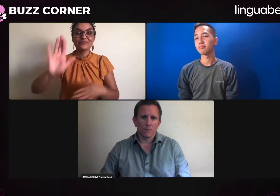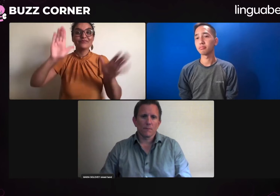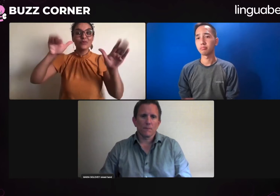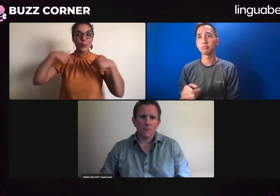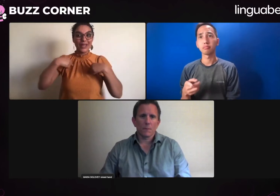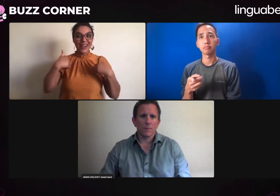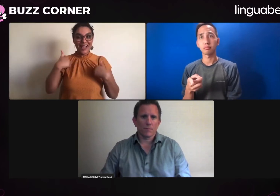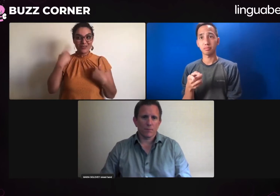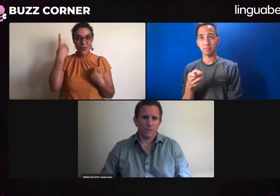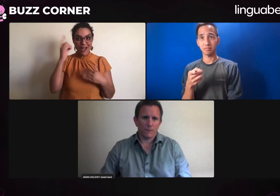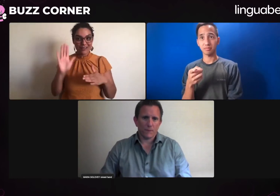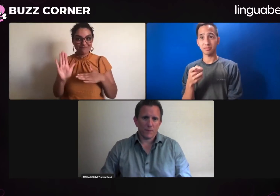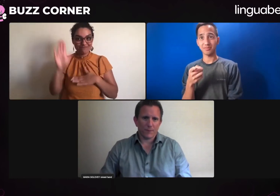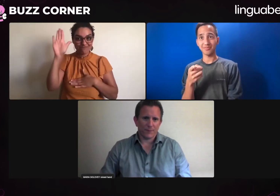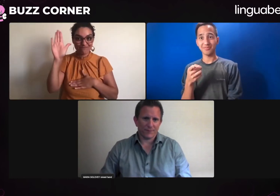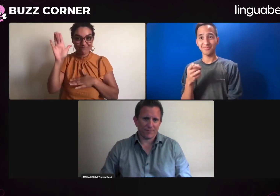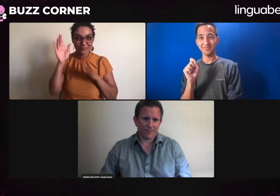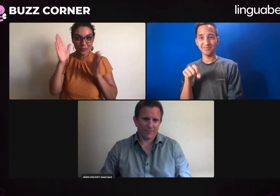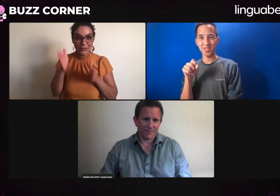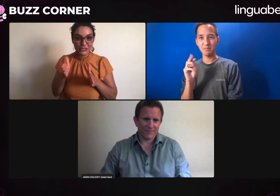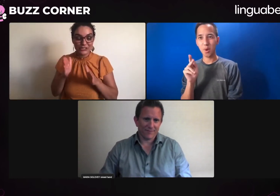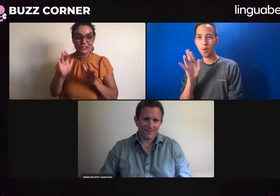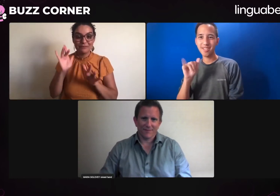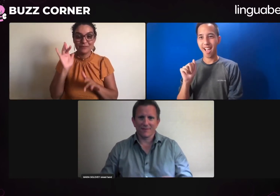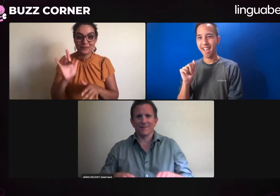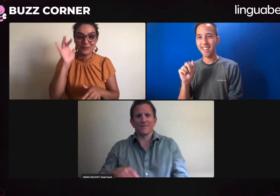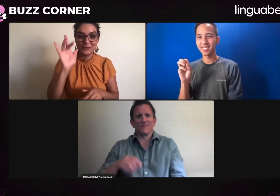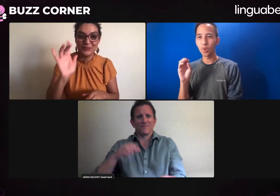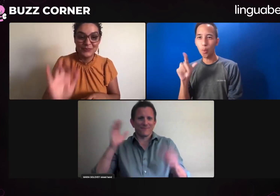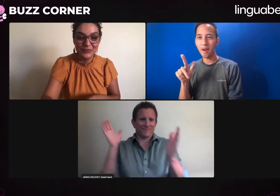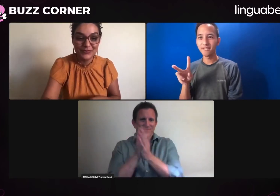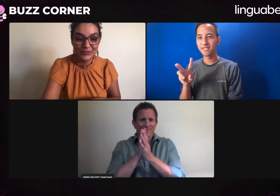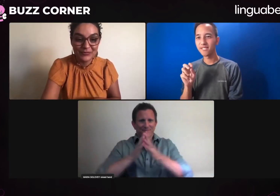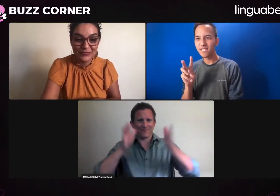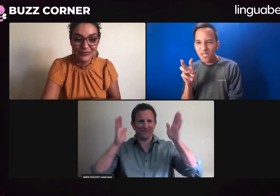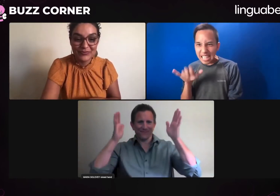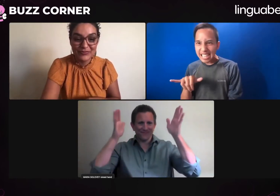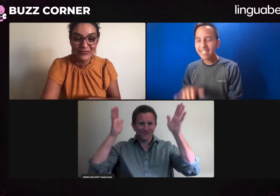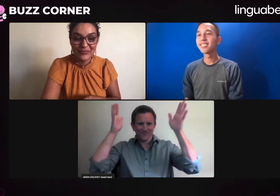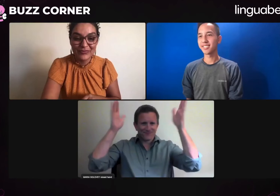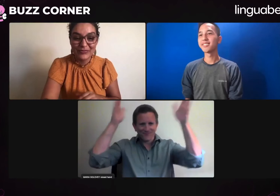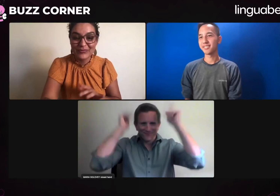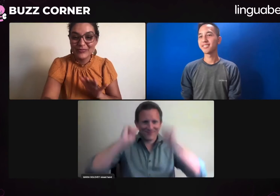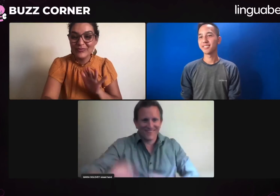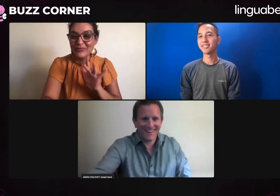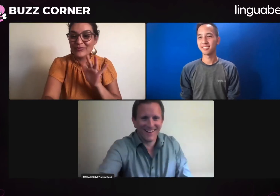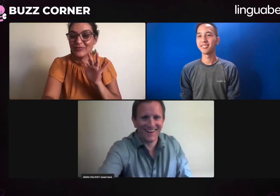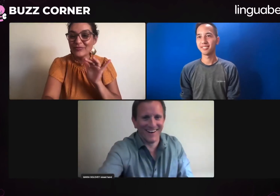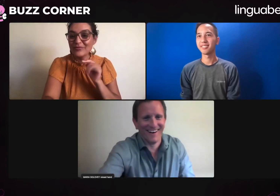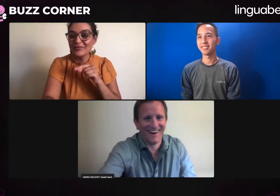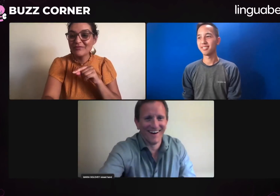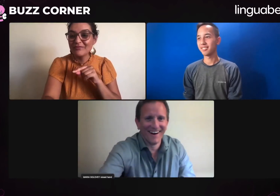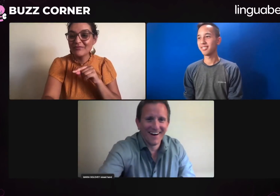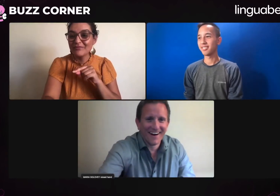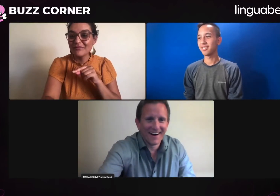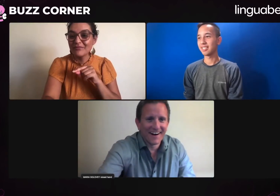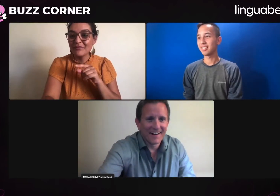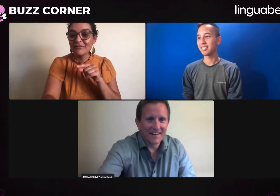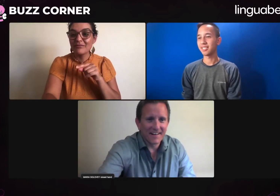respond. That should be the key point. Okay, now we do have a comment. So I'm going to go ahead